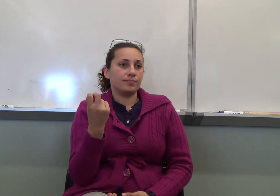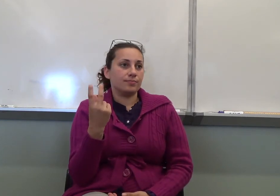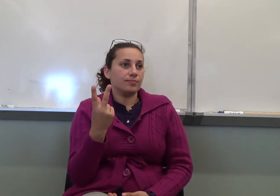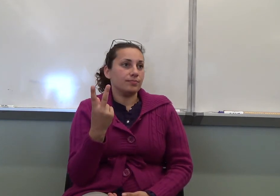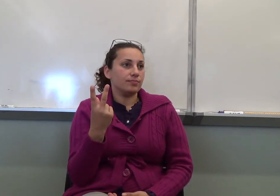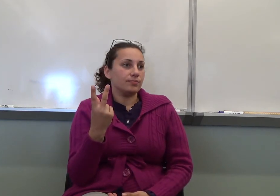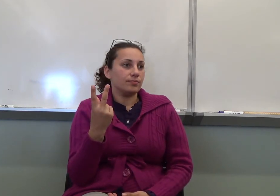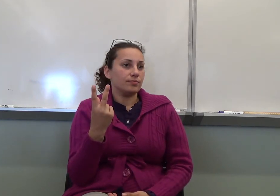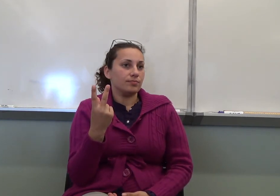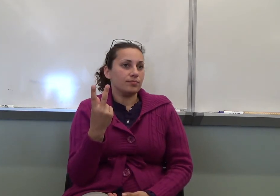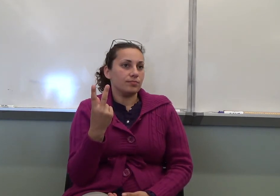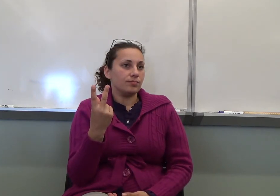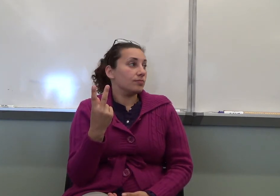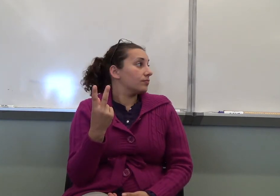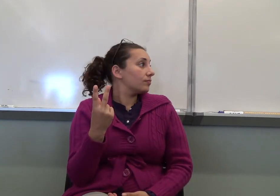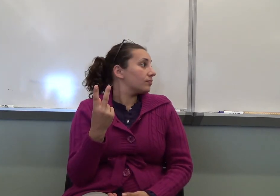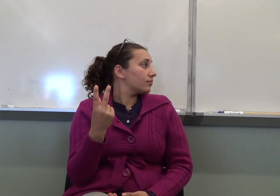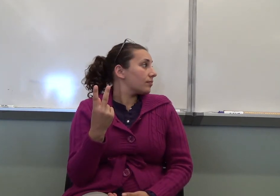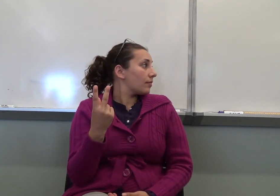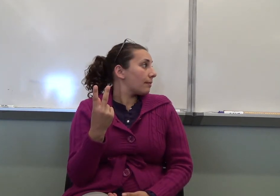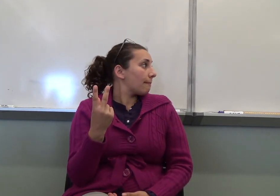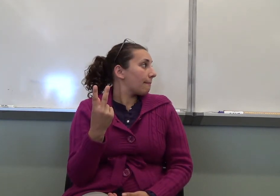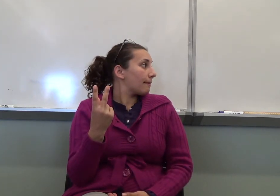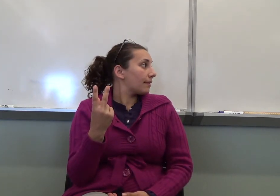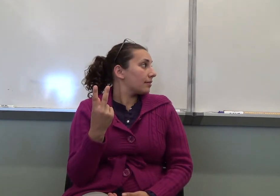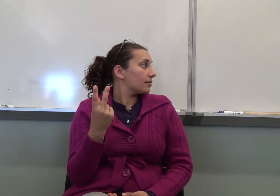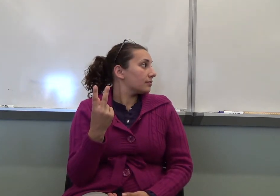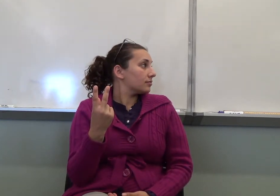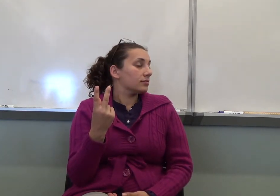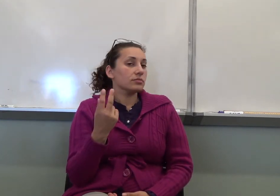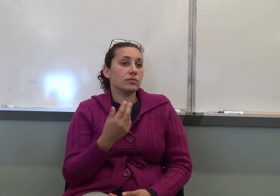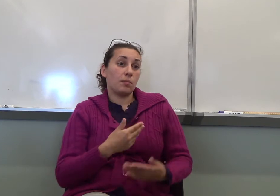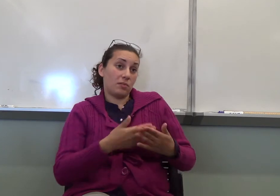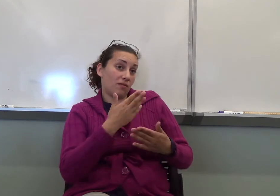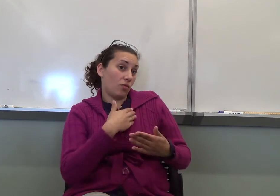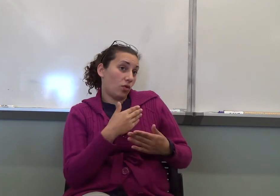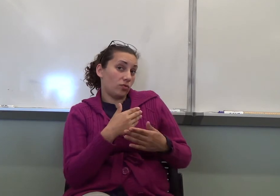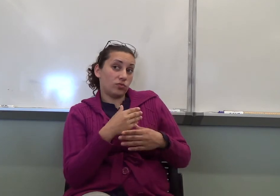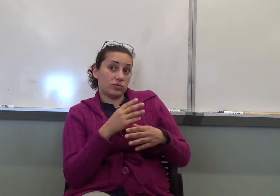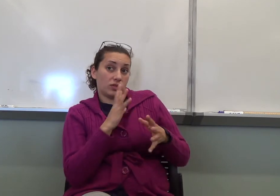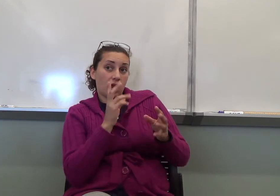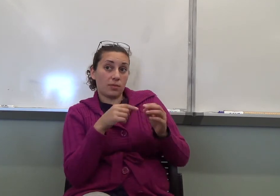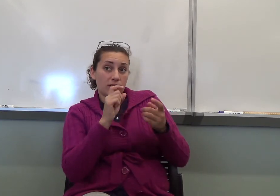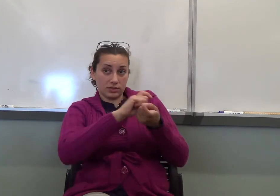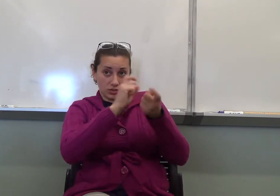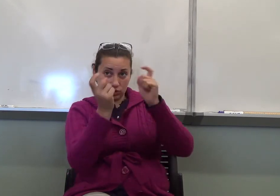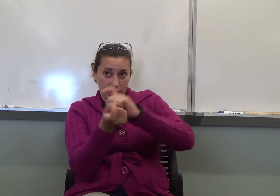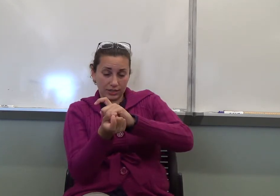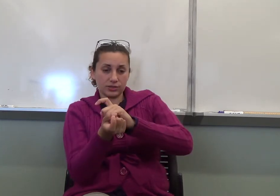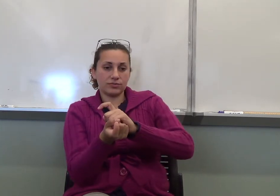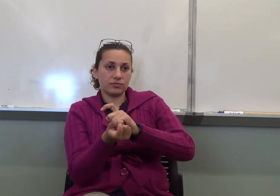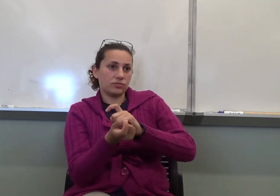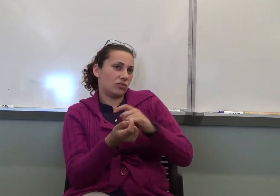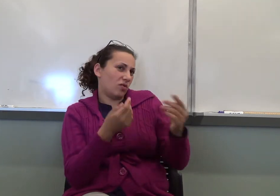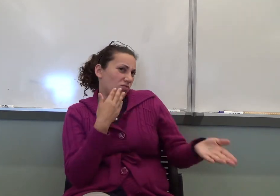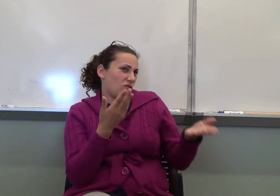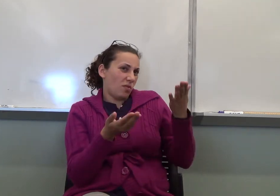Well, if we were doing that, before we talked about this change here, we'd probably get several different answers in